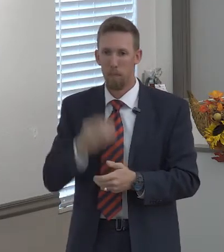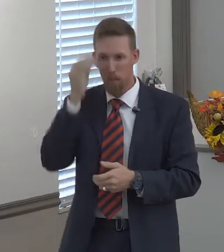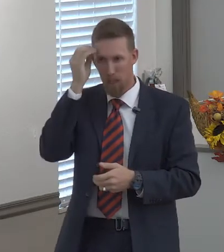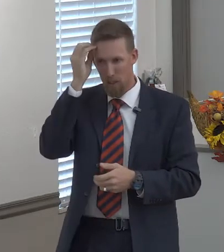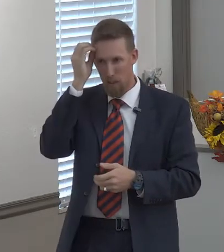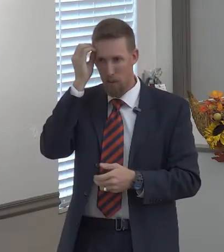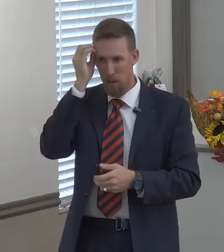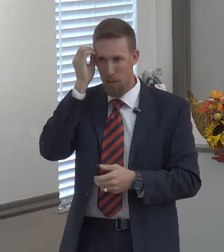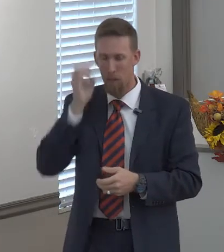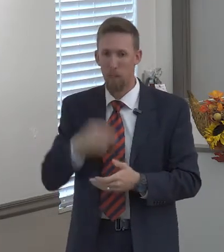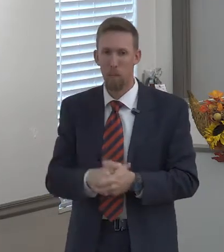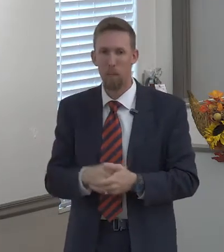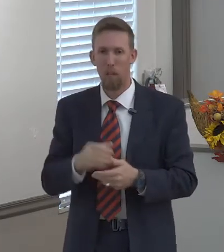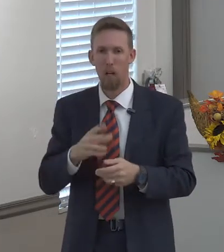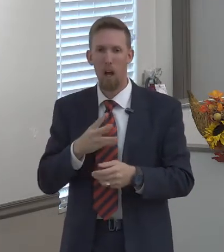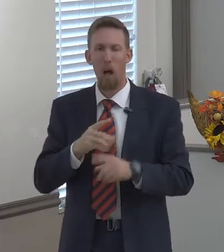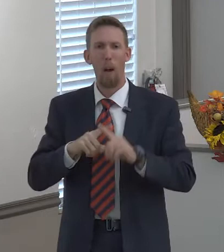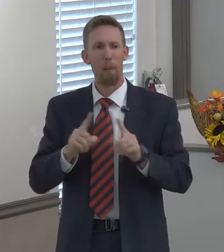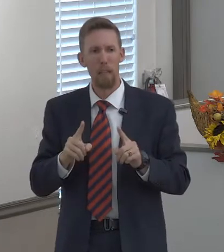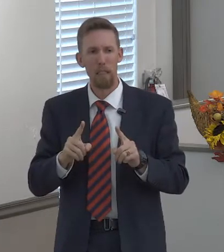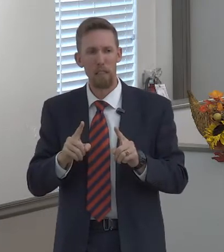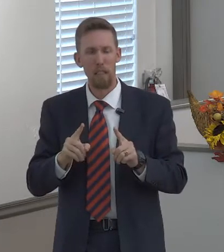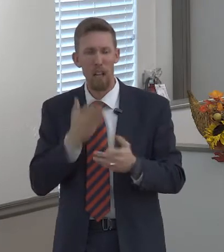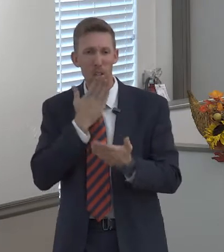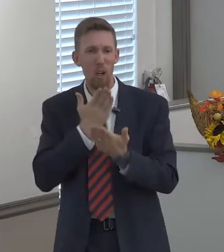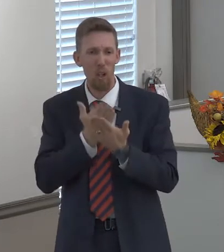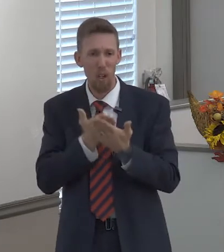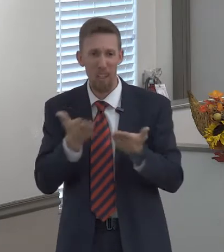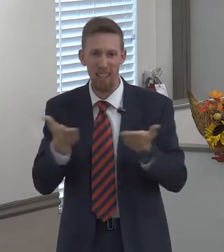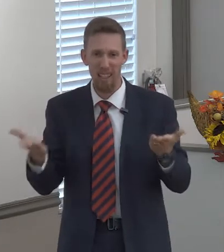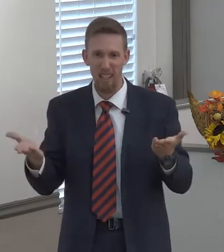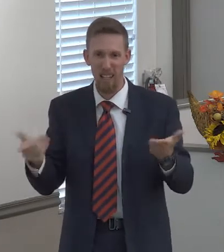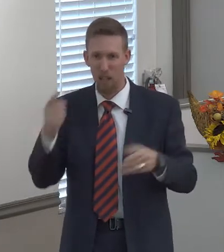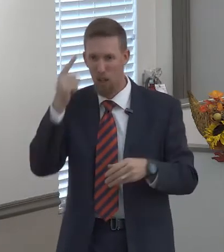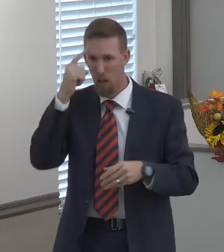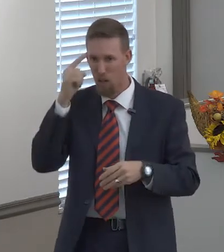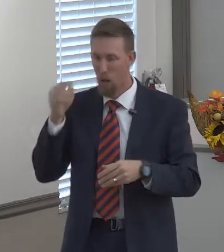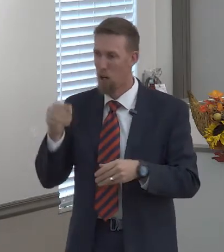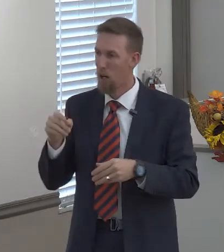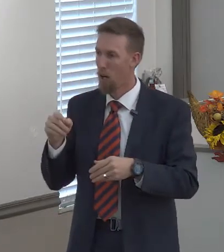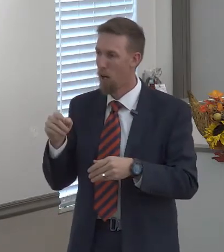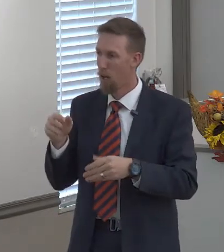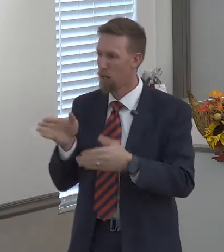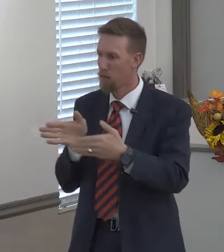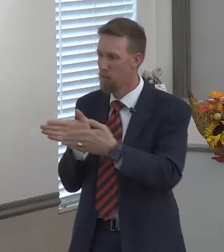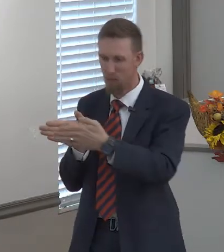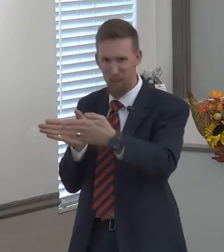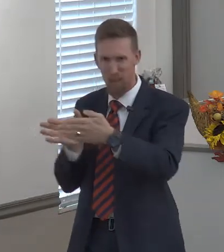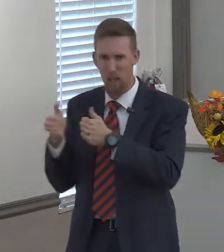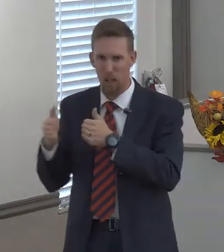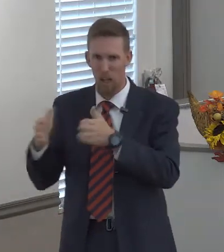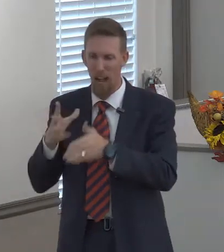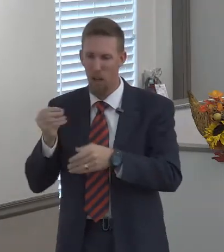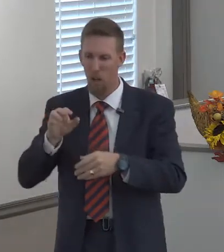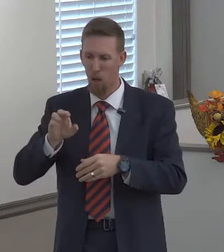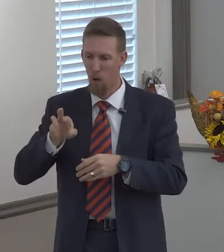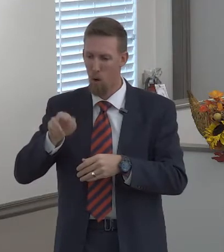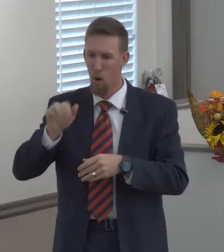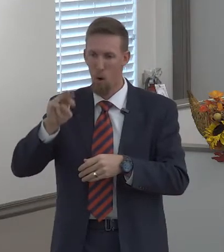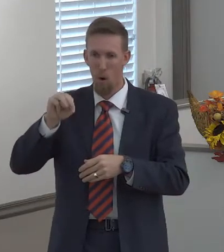understand all that. But you know, the landing on that porch out there is too narrow.